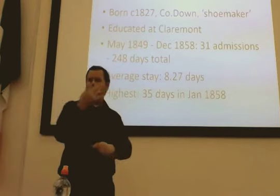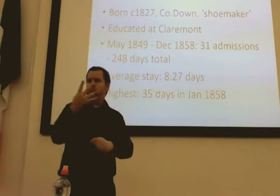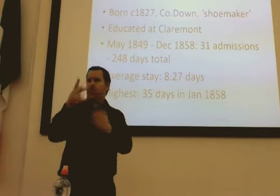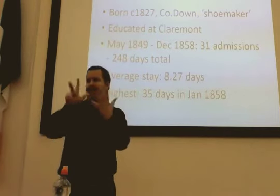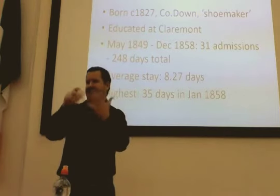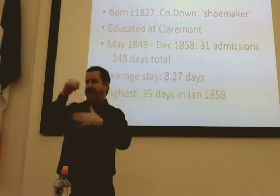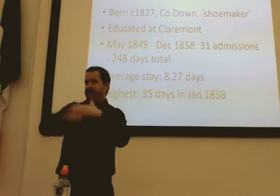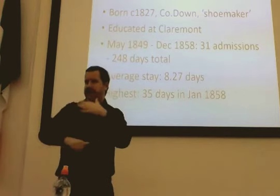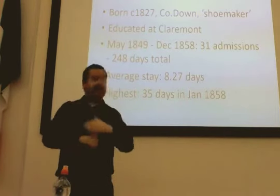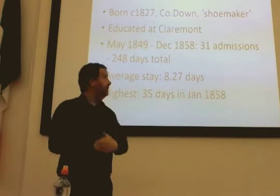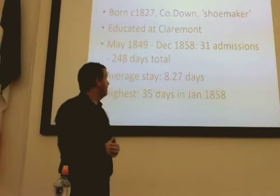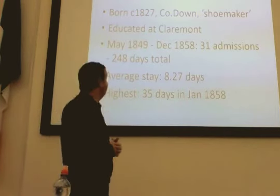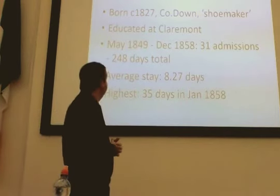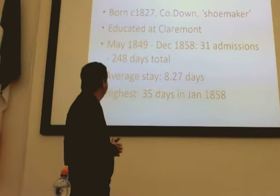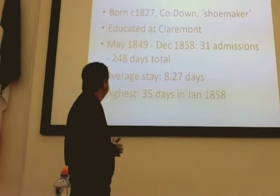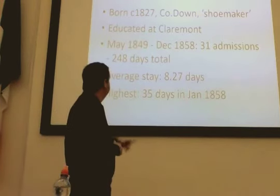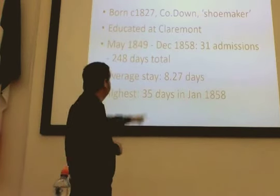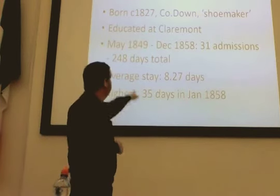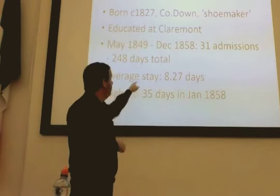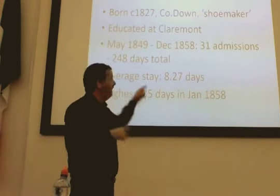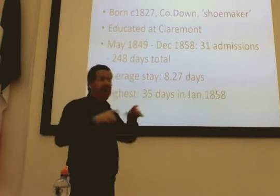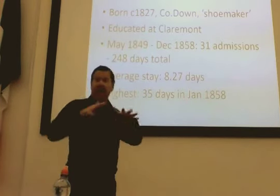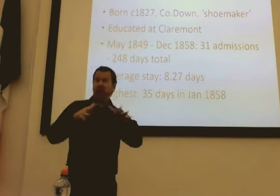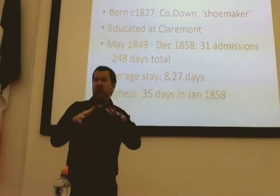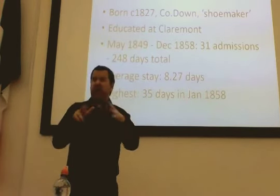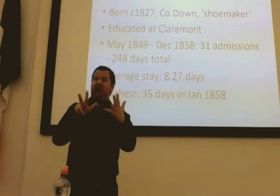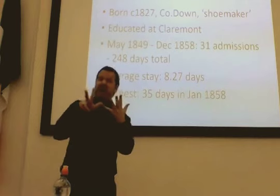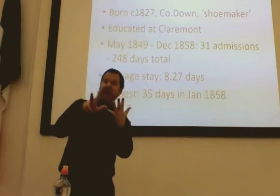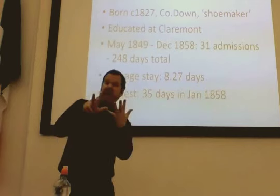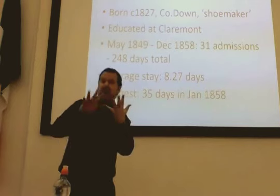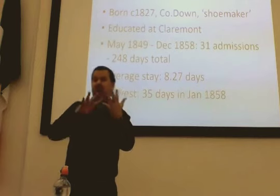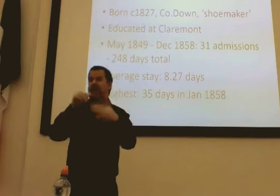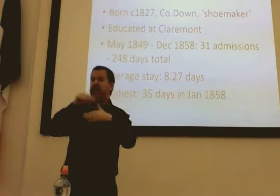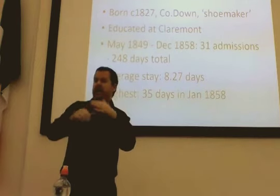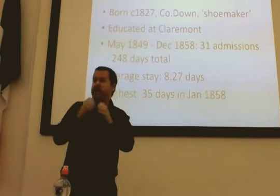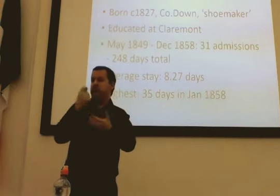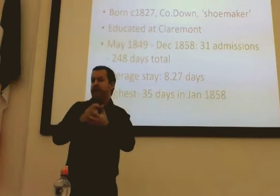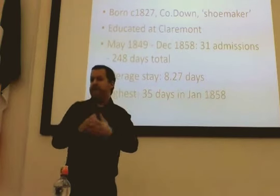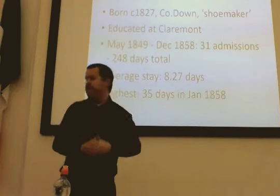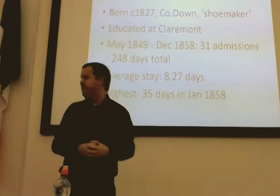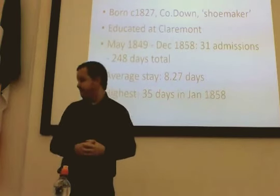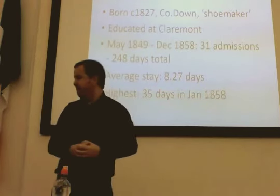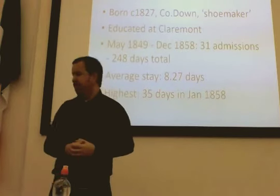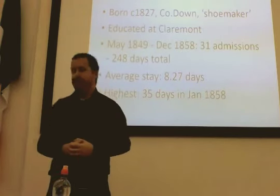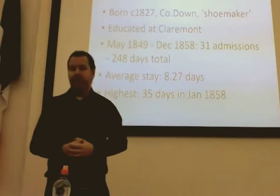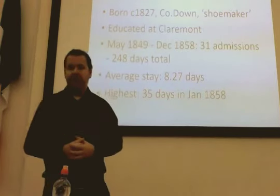to a total of 248 days. The average stay was 8 days each time.